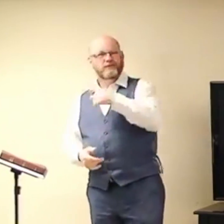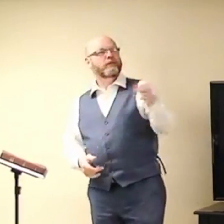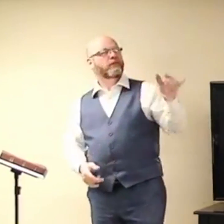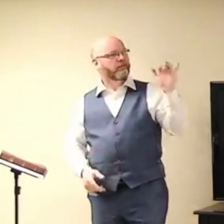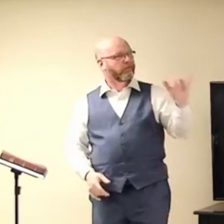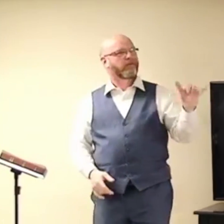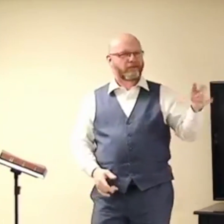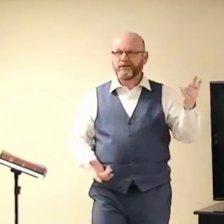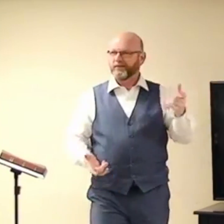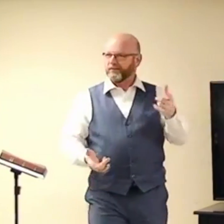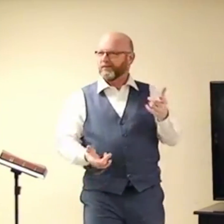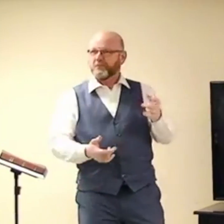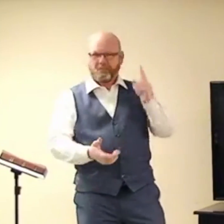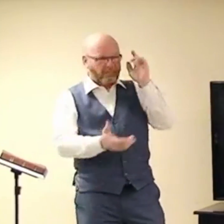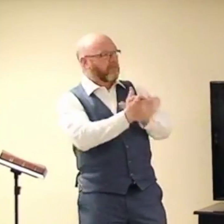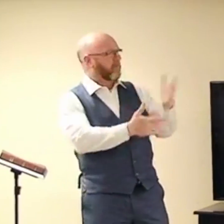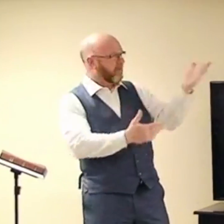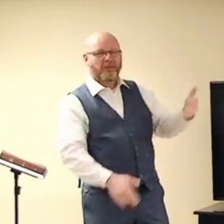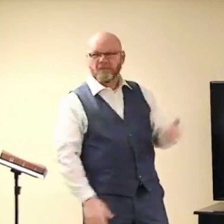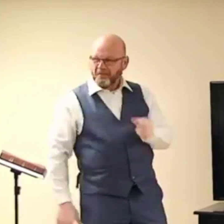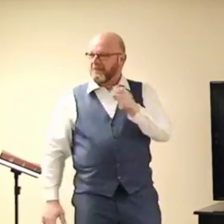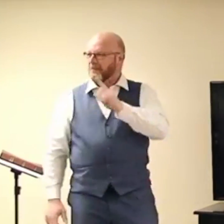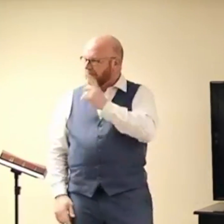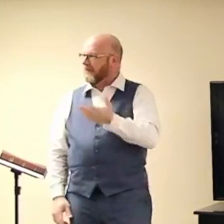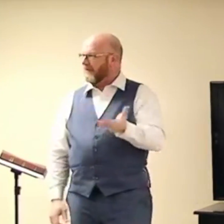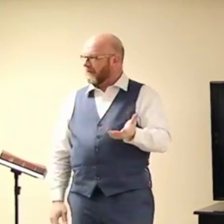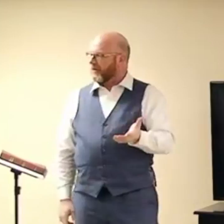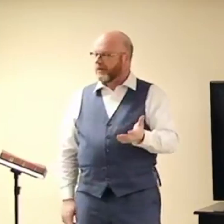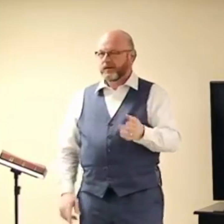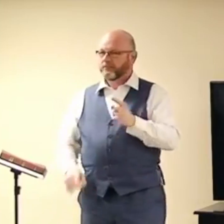You think he'd make it should make it easy for us to believe?